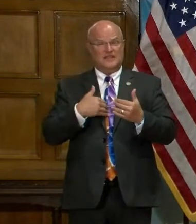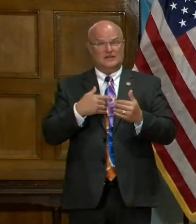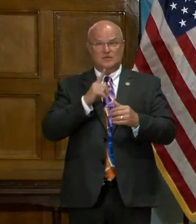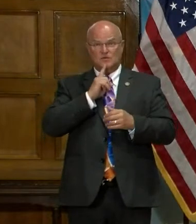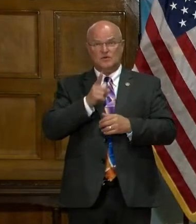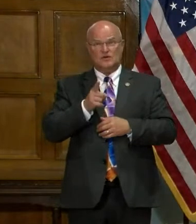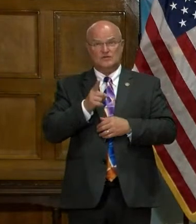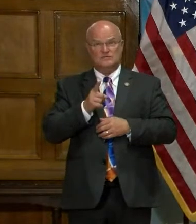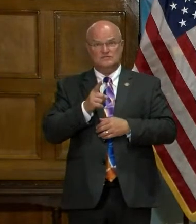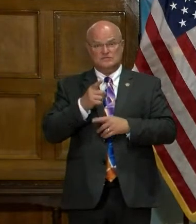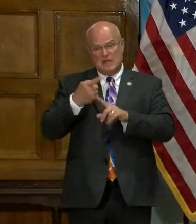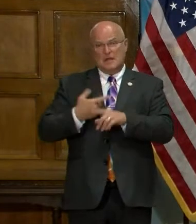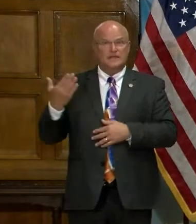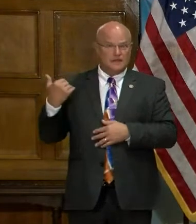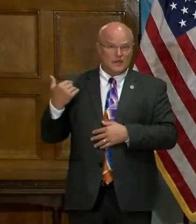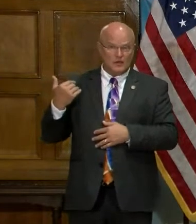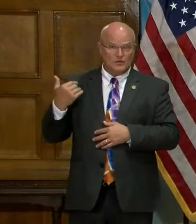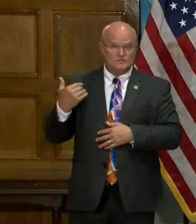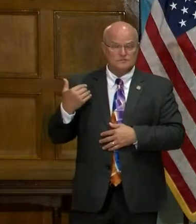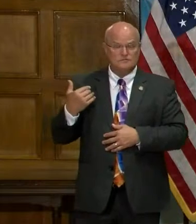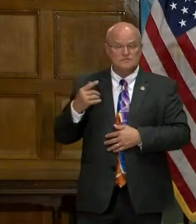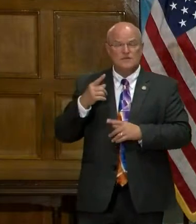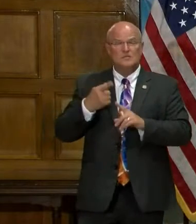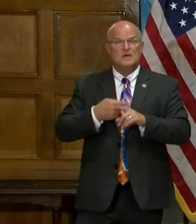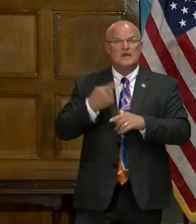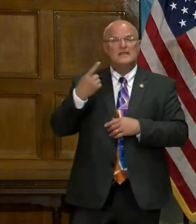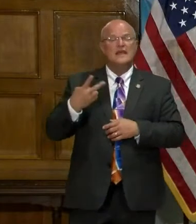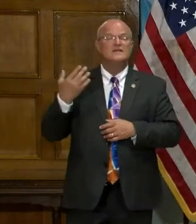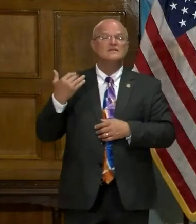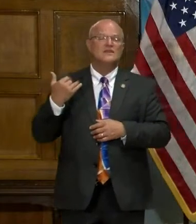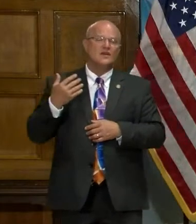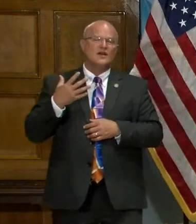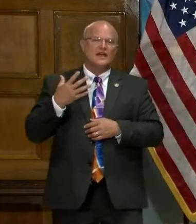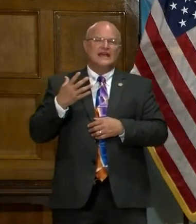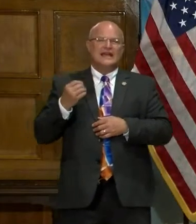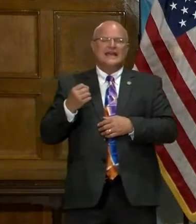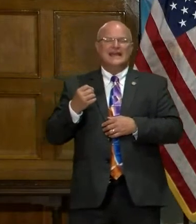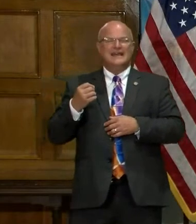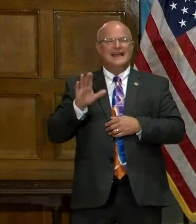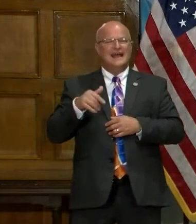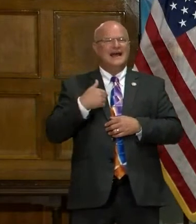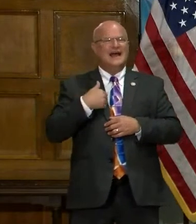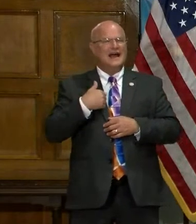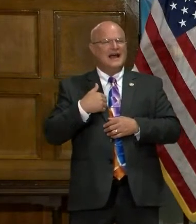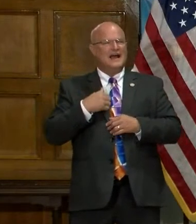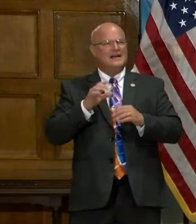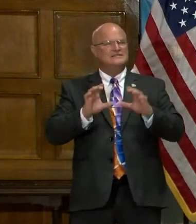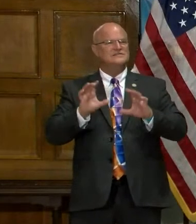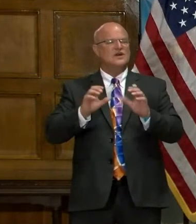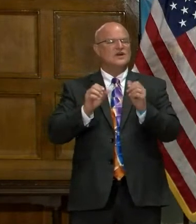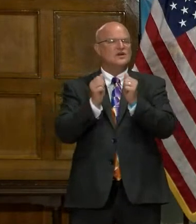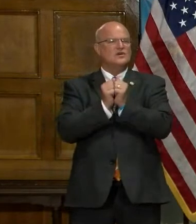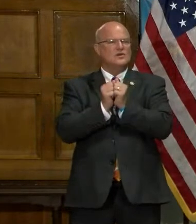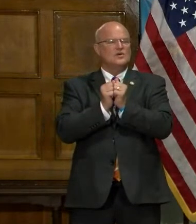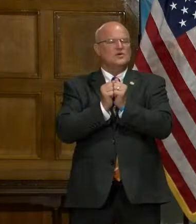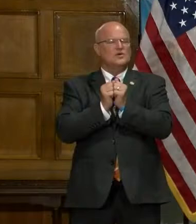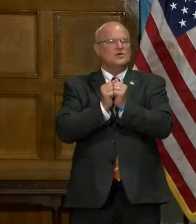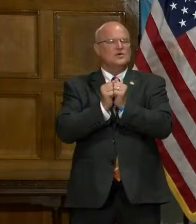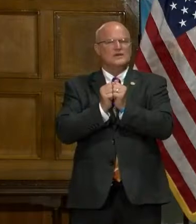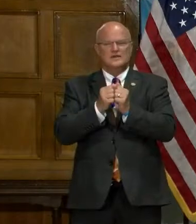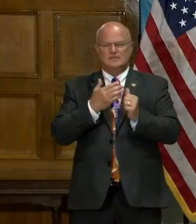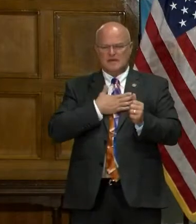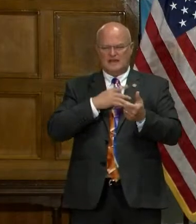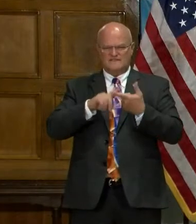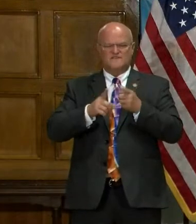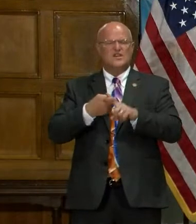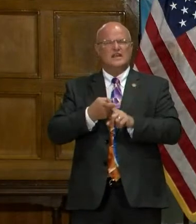were a month and a half ago. And I talked to a friend